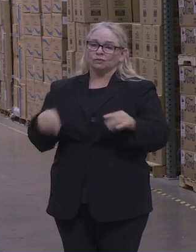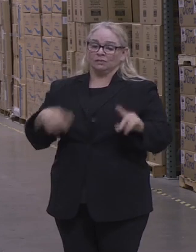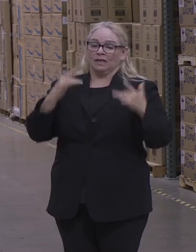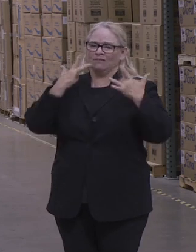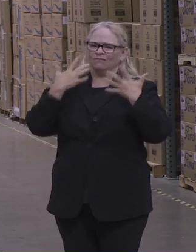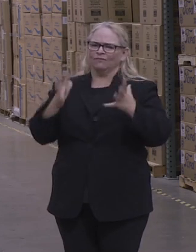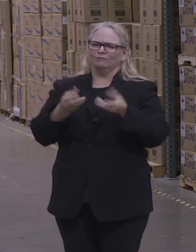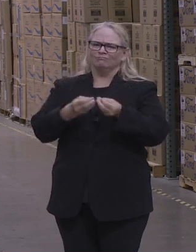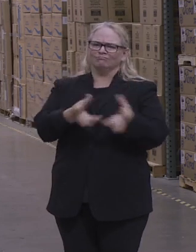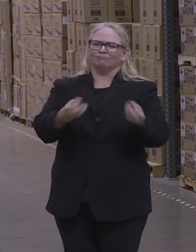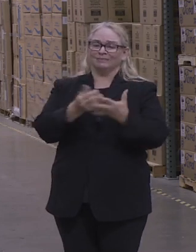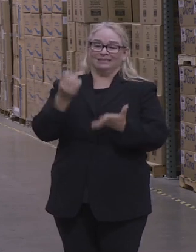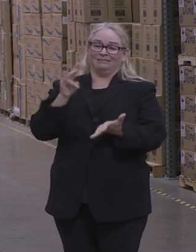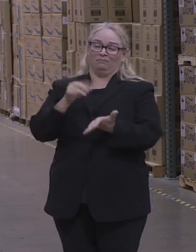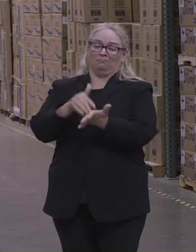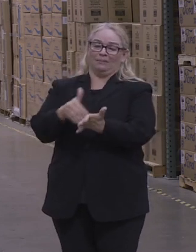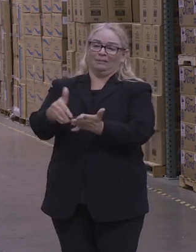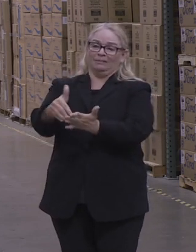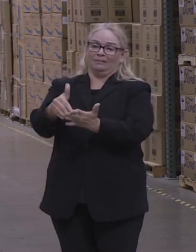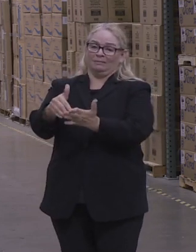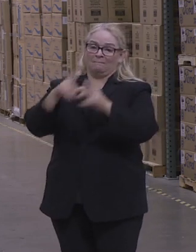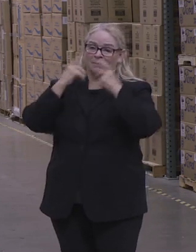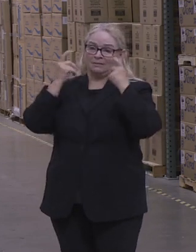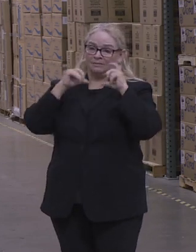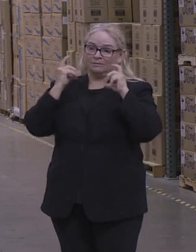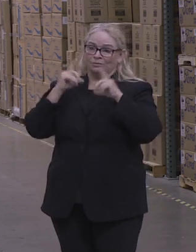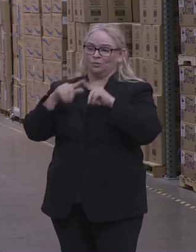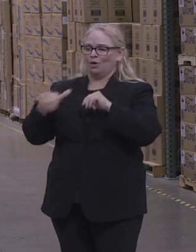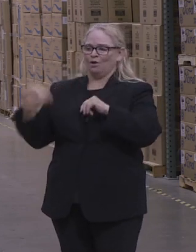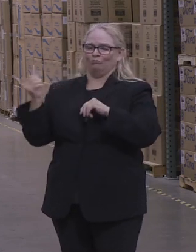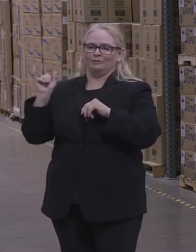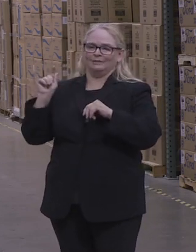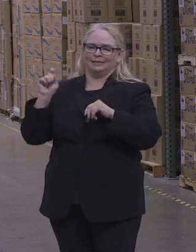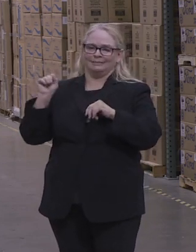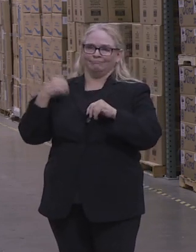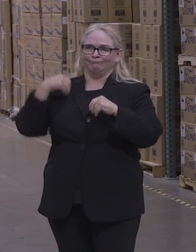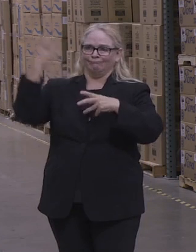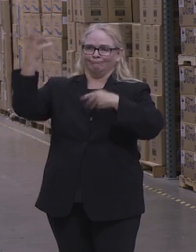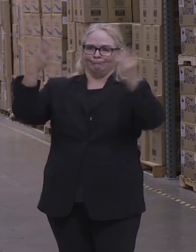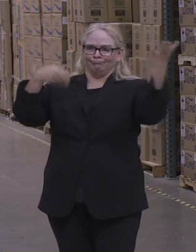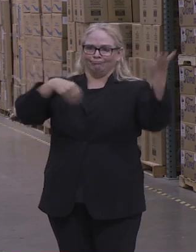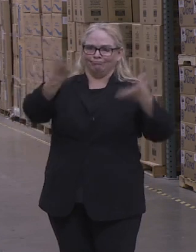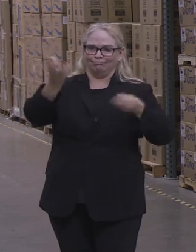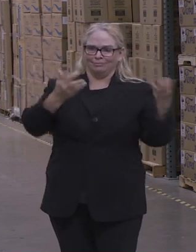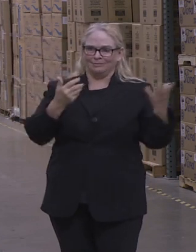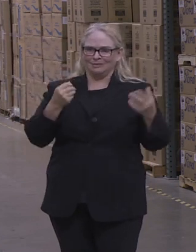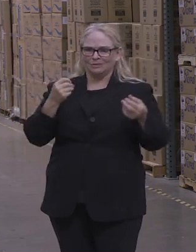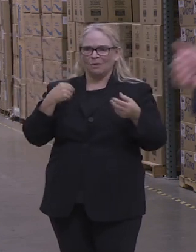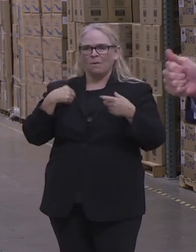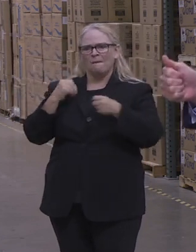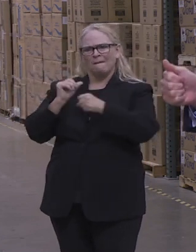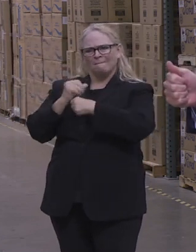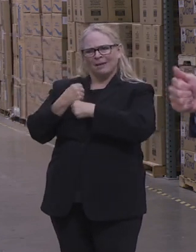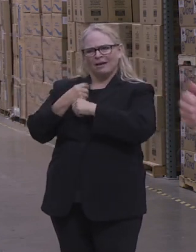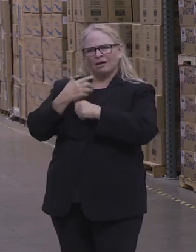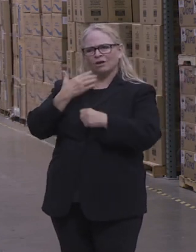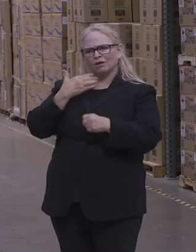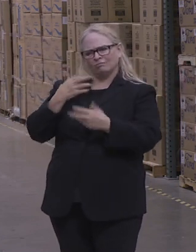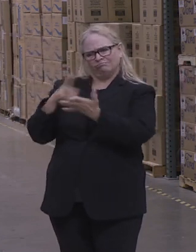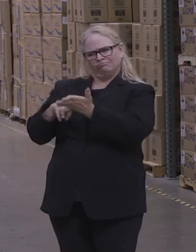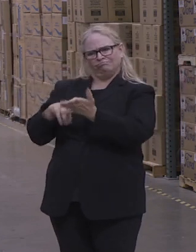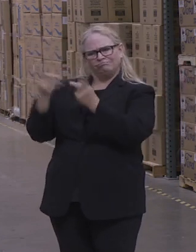million masks to neighboring states. Because of our large-scale procurement, other states competing with the federal